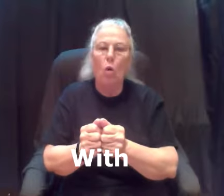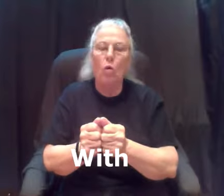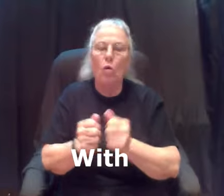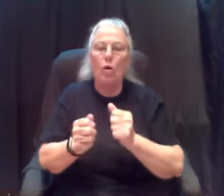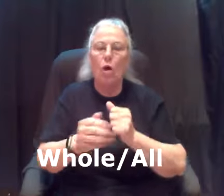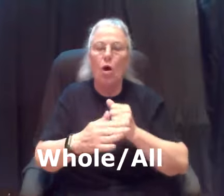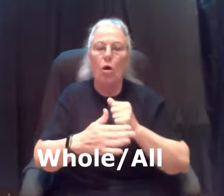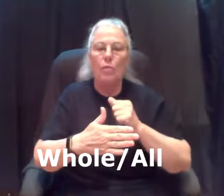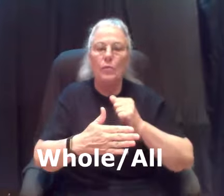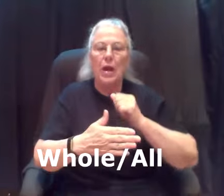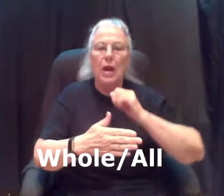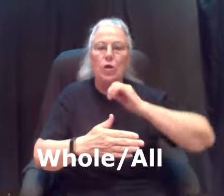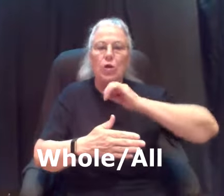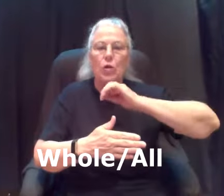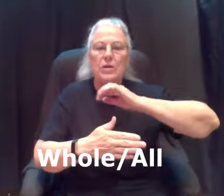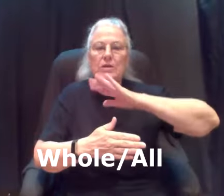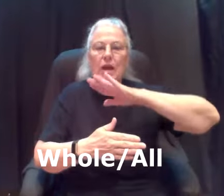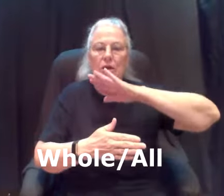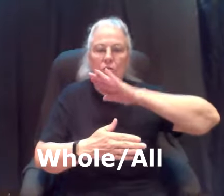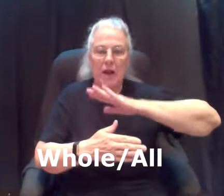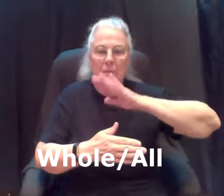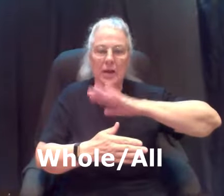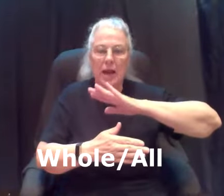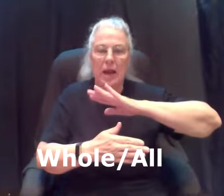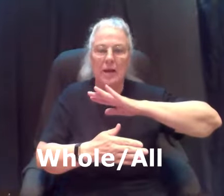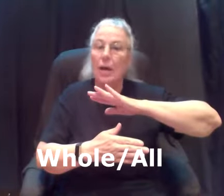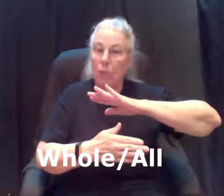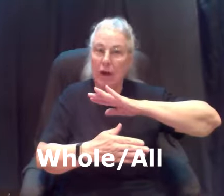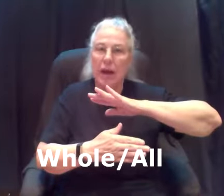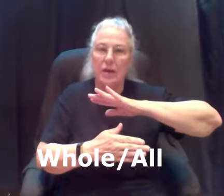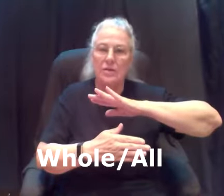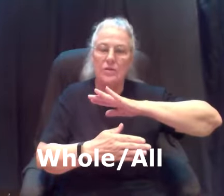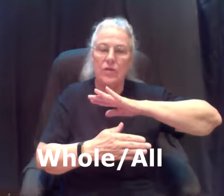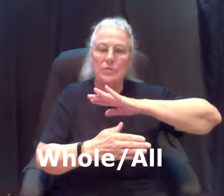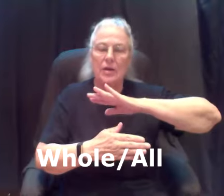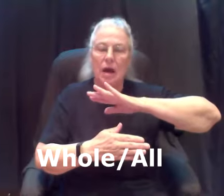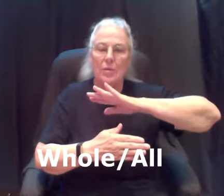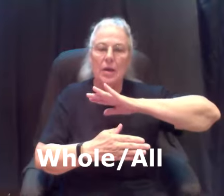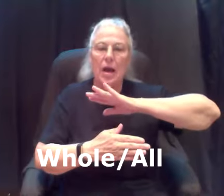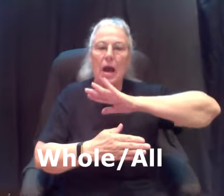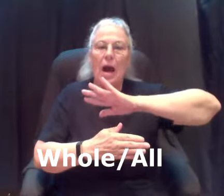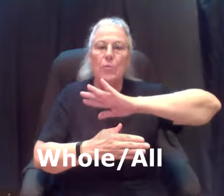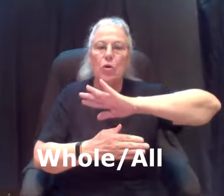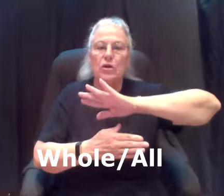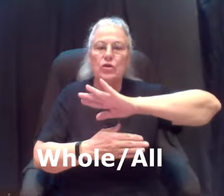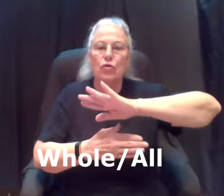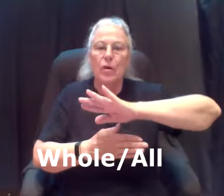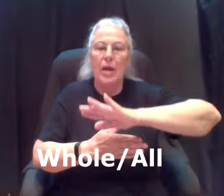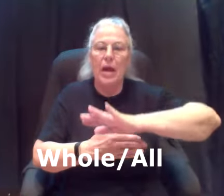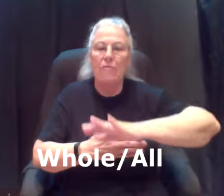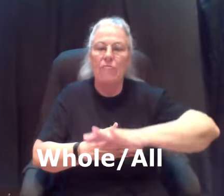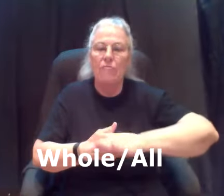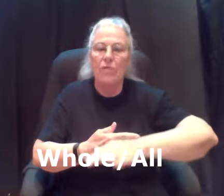Whole or all, you're going to take your dominant hand. I'm right-handed, so that's my dominant. I'm going to scrape